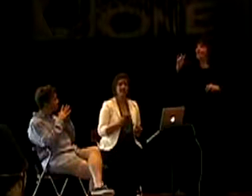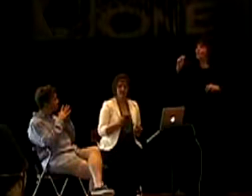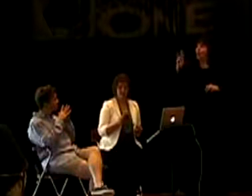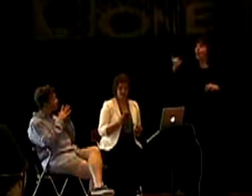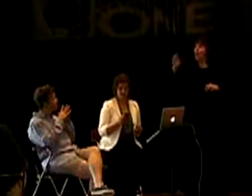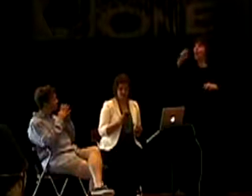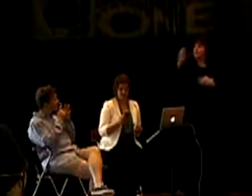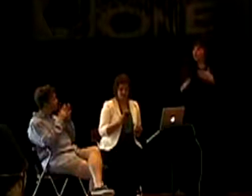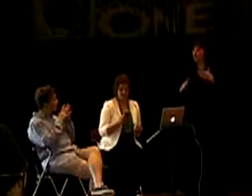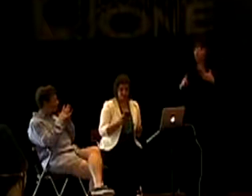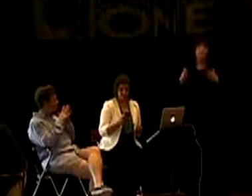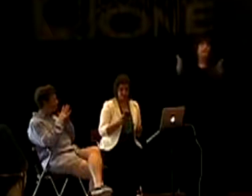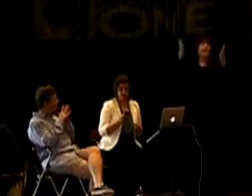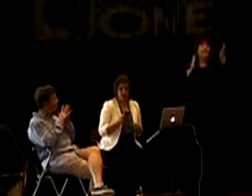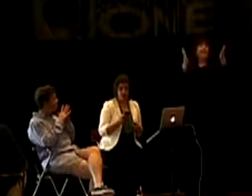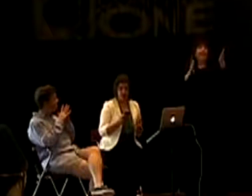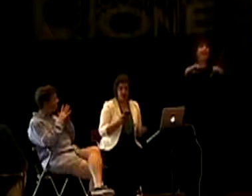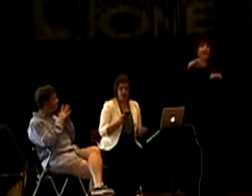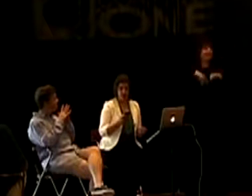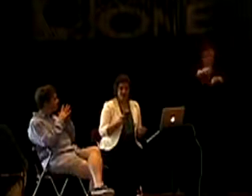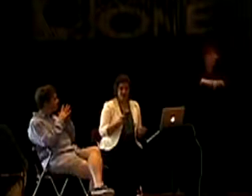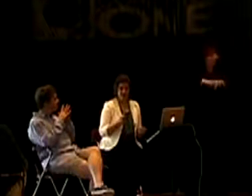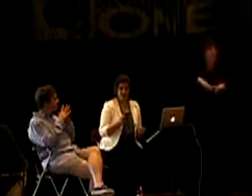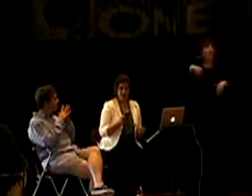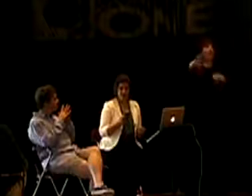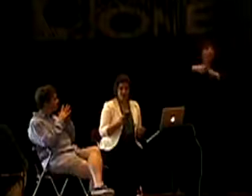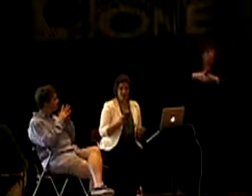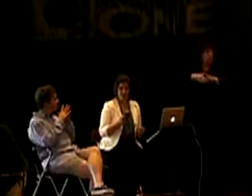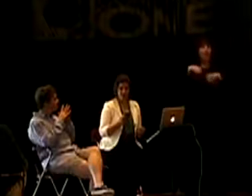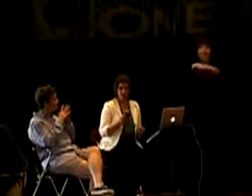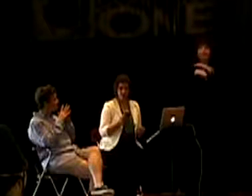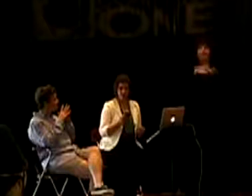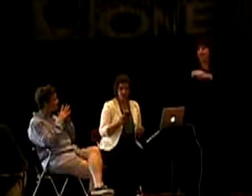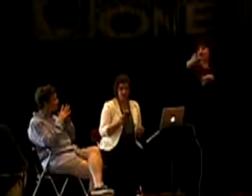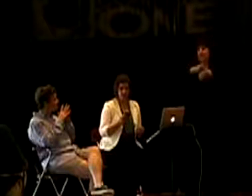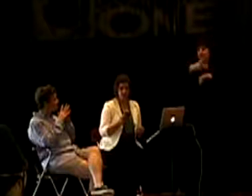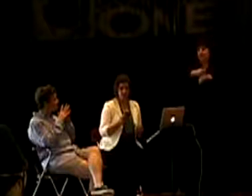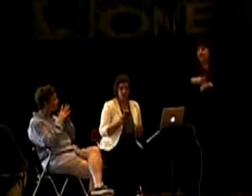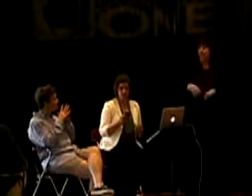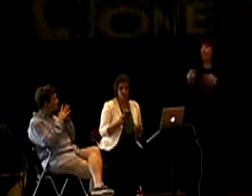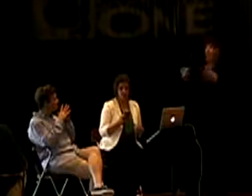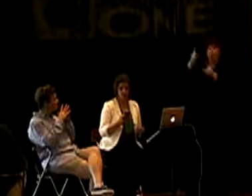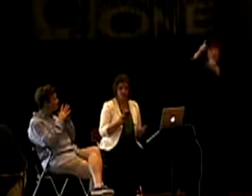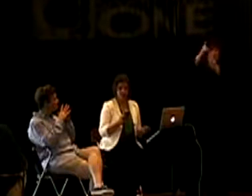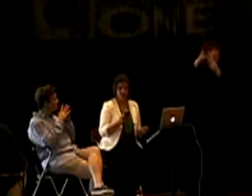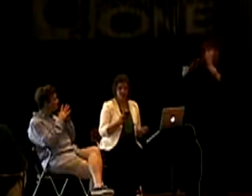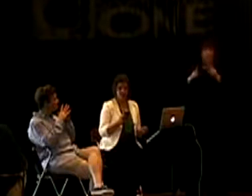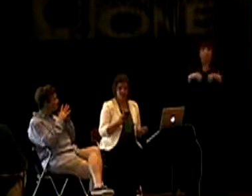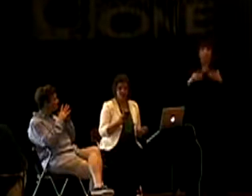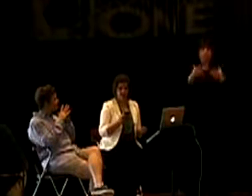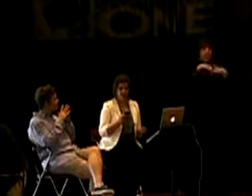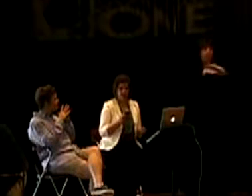Access Institute. She provides technical assistance to program participants on universal program